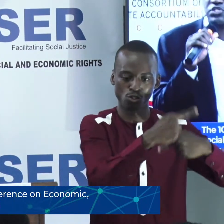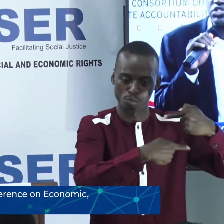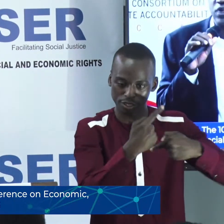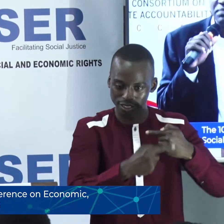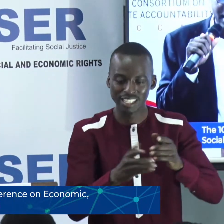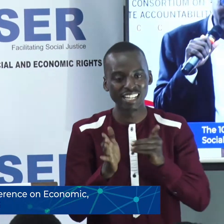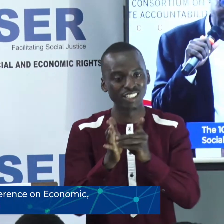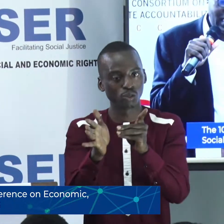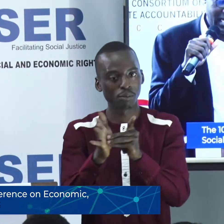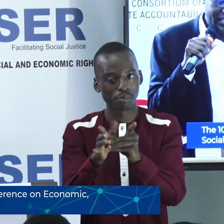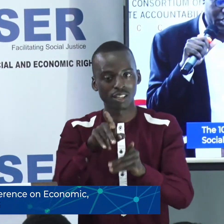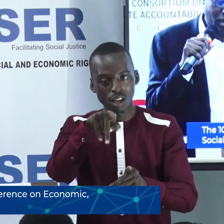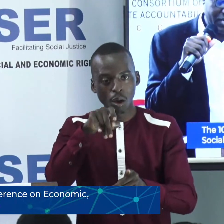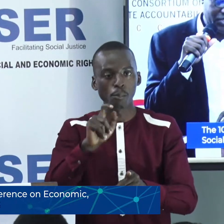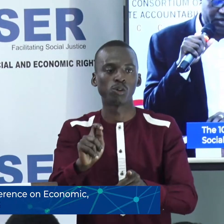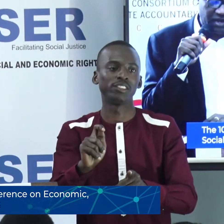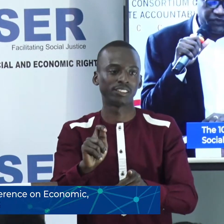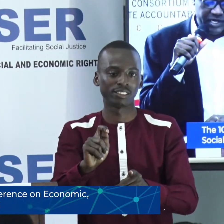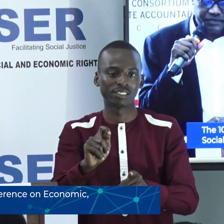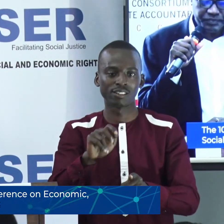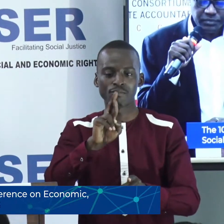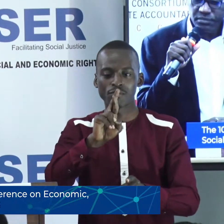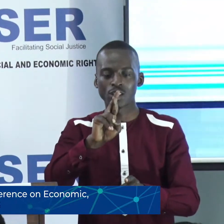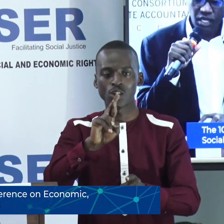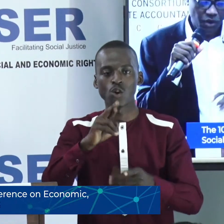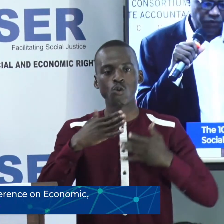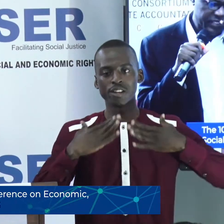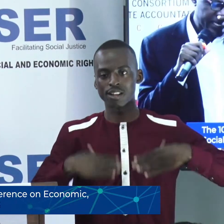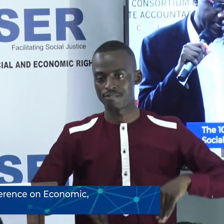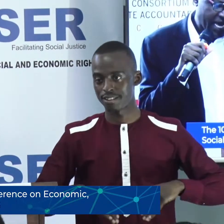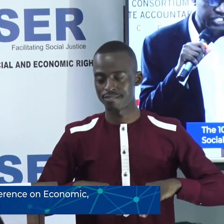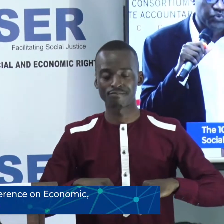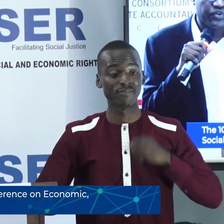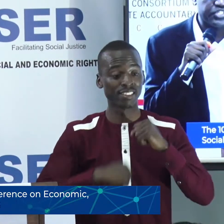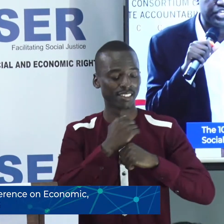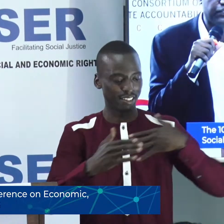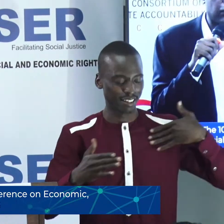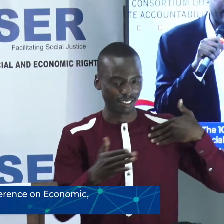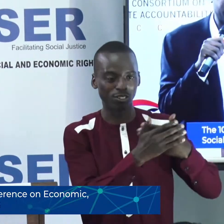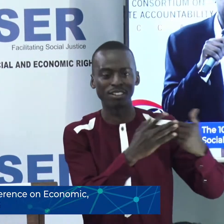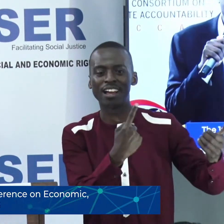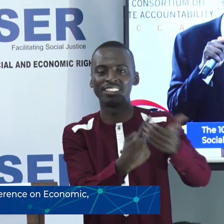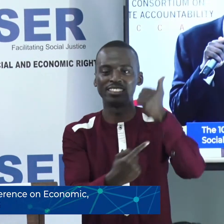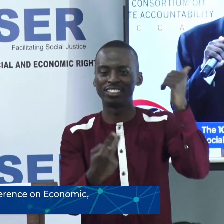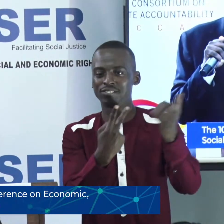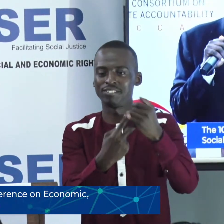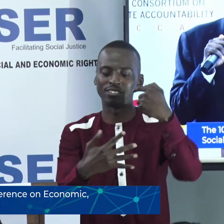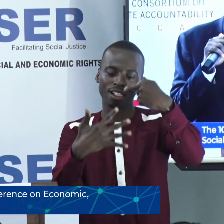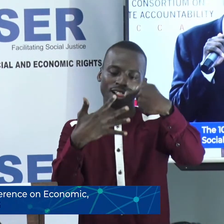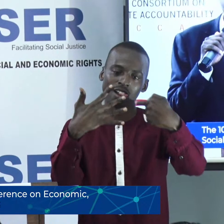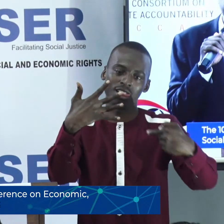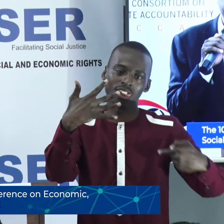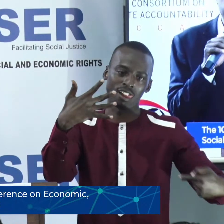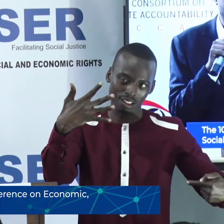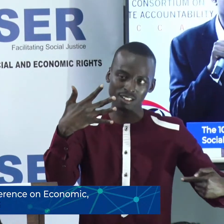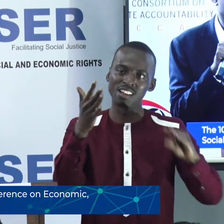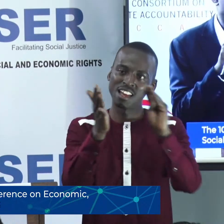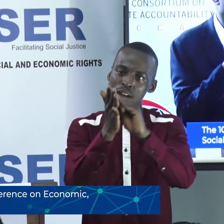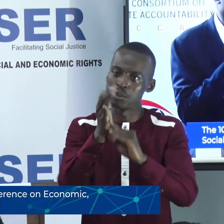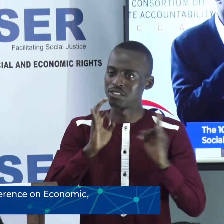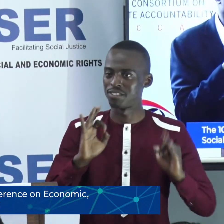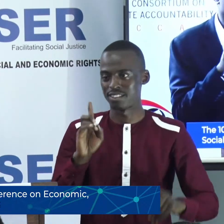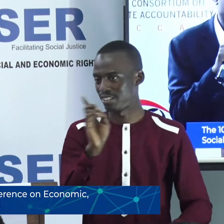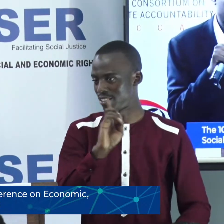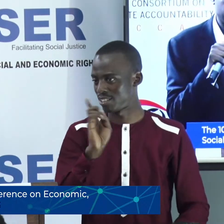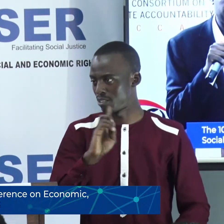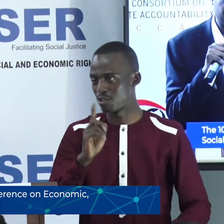was described as recovery. Over the years, we've achieved quite a lot. I may not mention